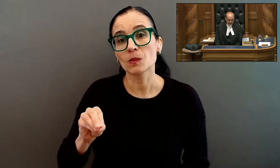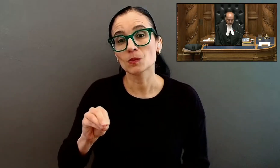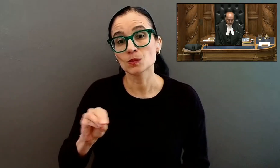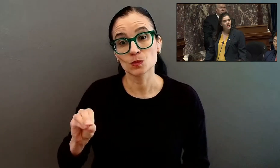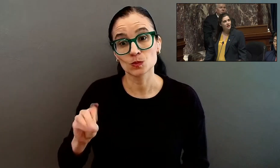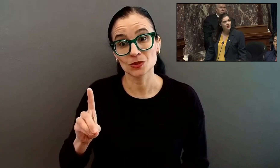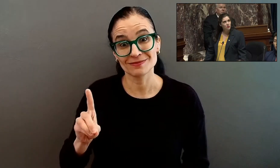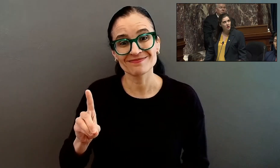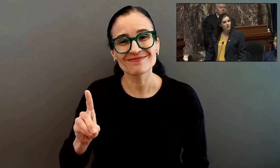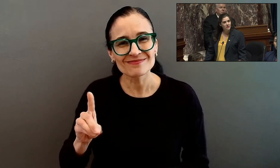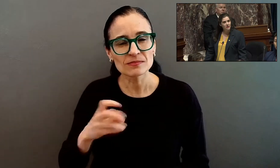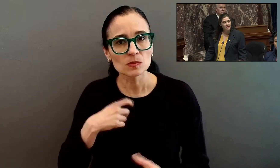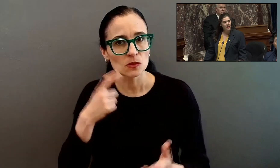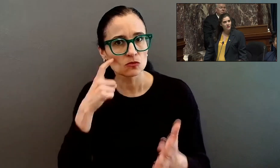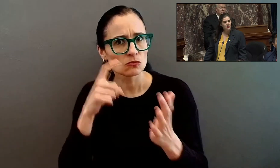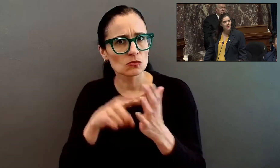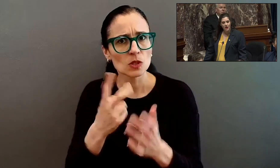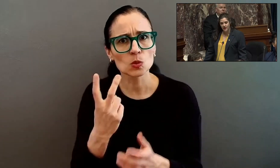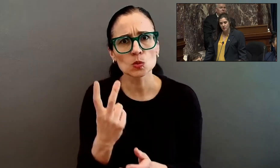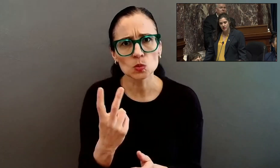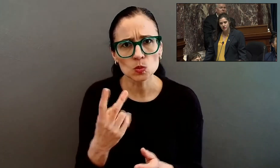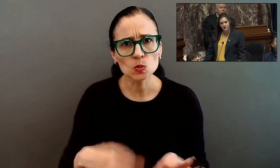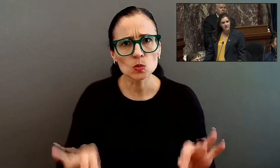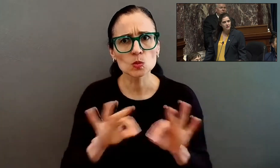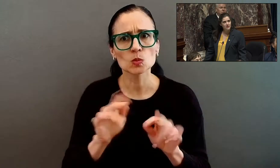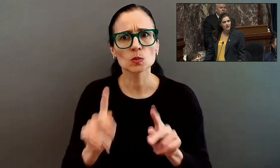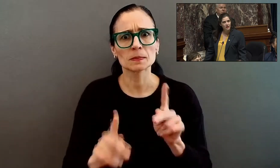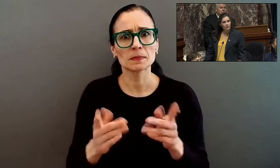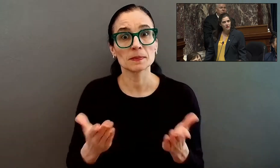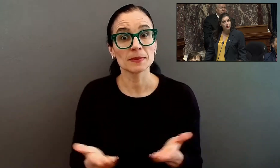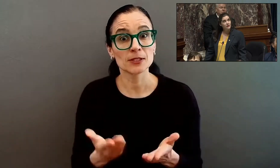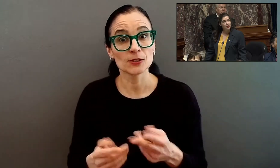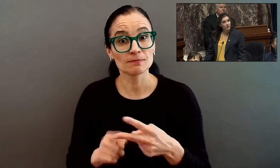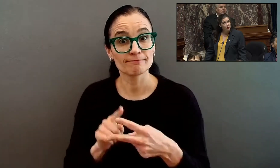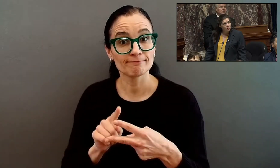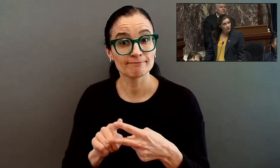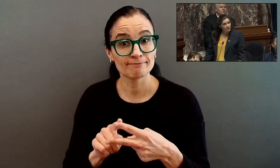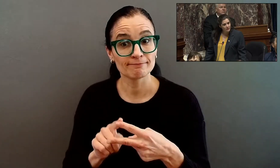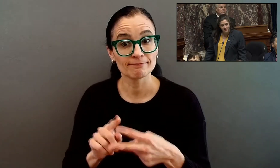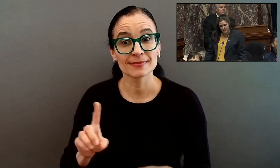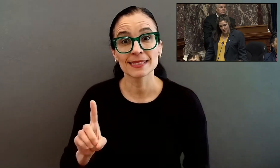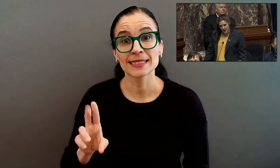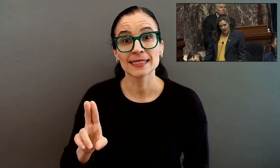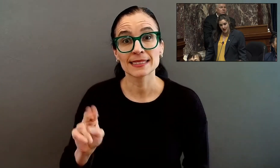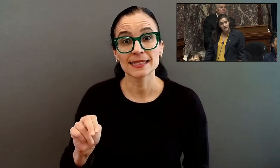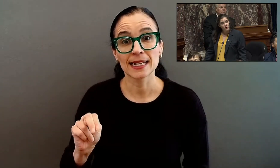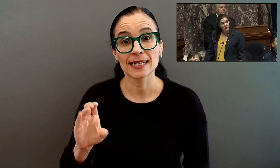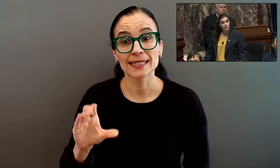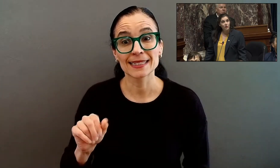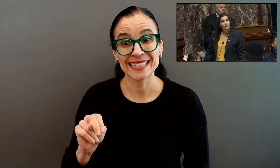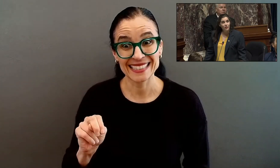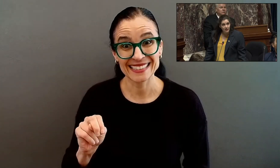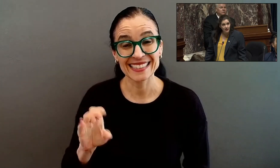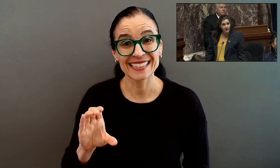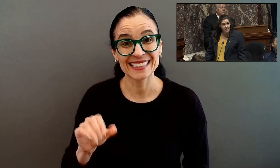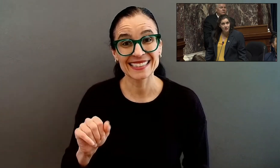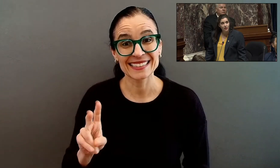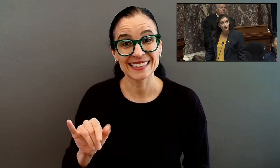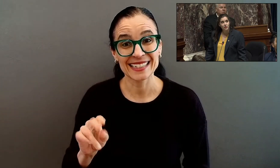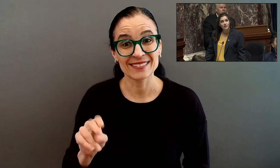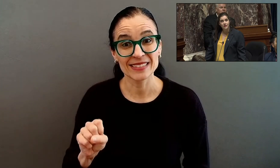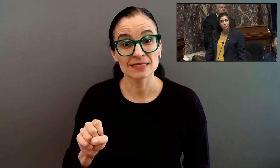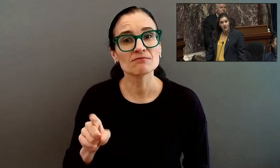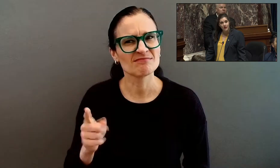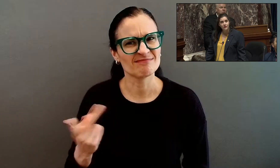Local Government Week. I'd like to welcome Duncan Cavins. I had the pleasure of sitting beside him during my time on local government, as well as, more importantly, his